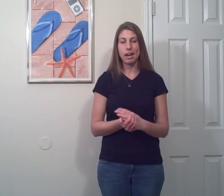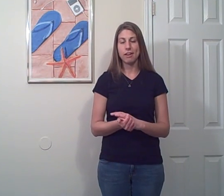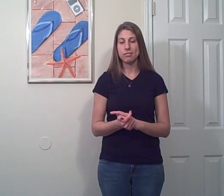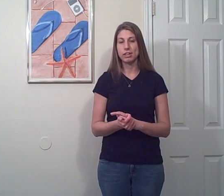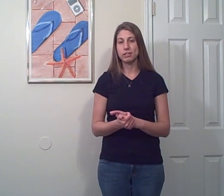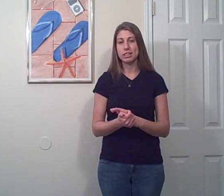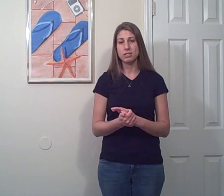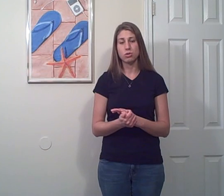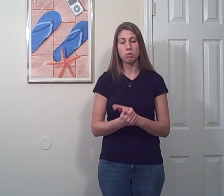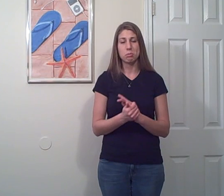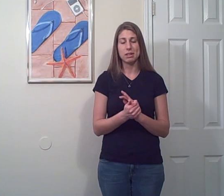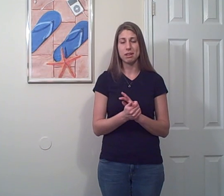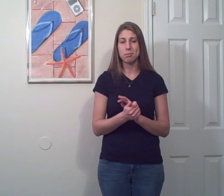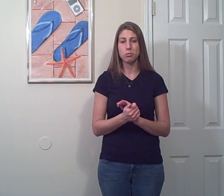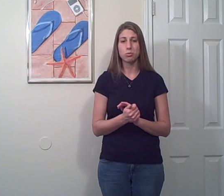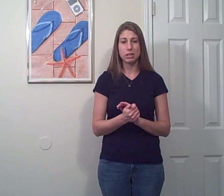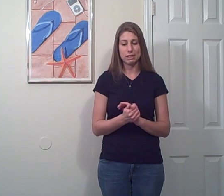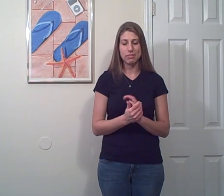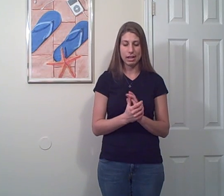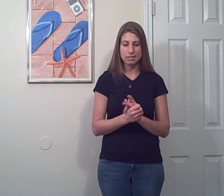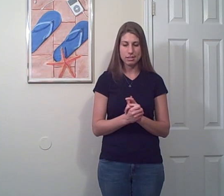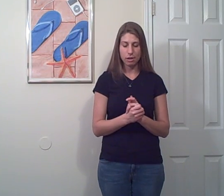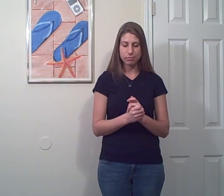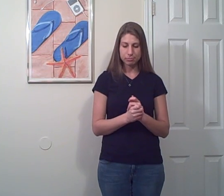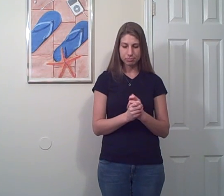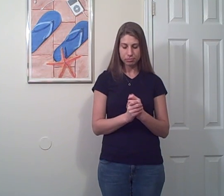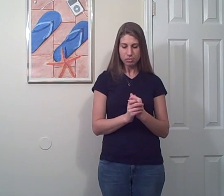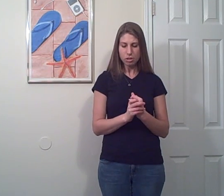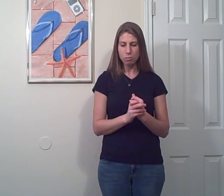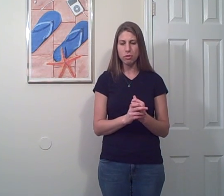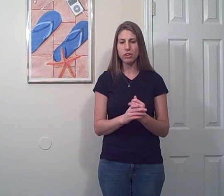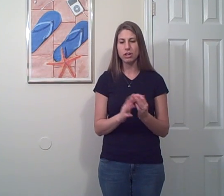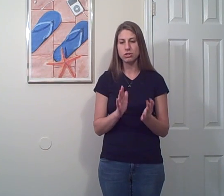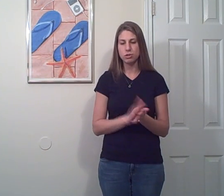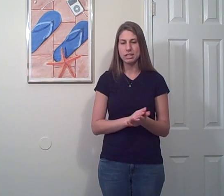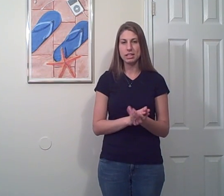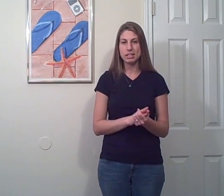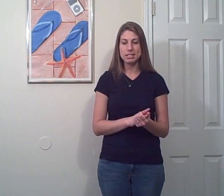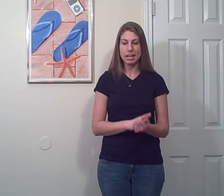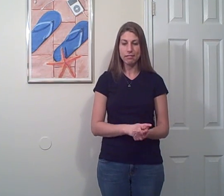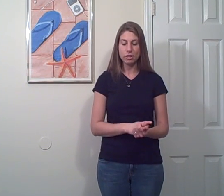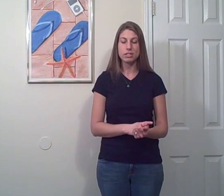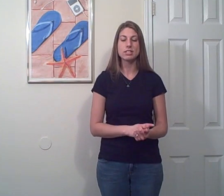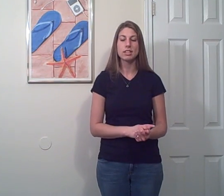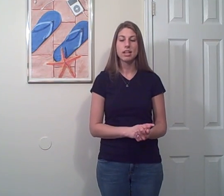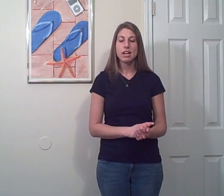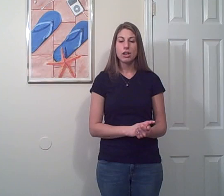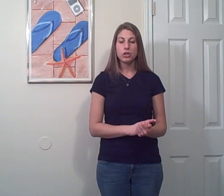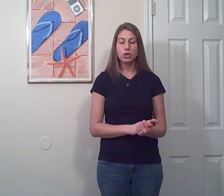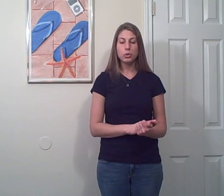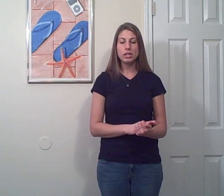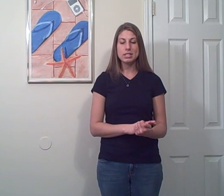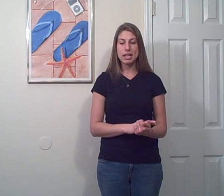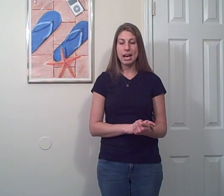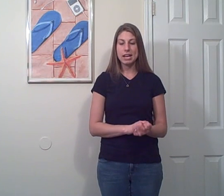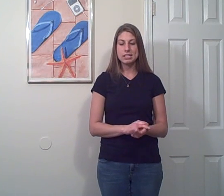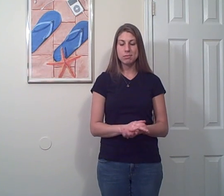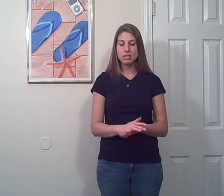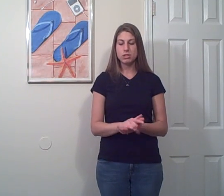have found kids normally pick up really fast. So moving on to the second verse. You are as I, tempted and